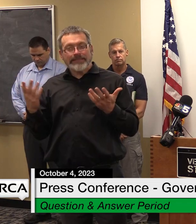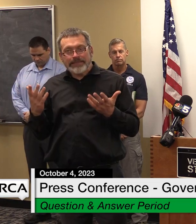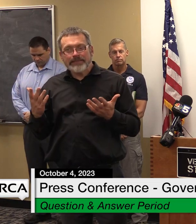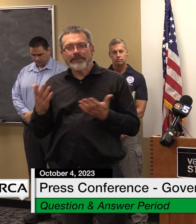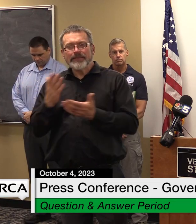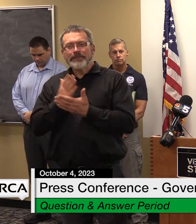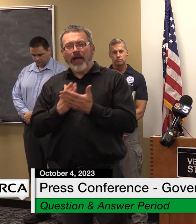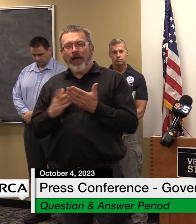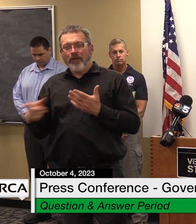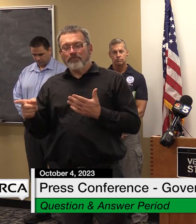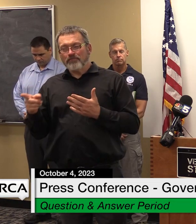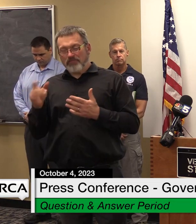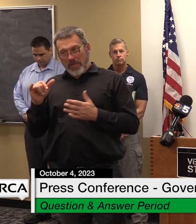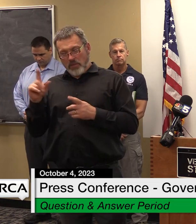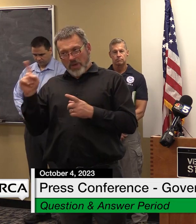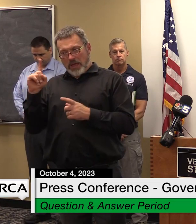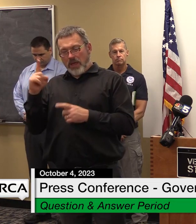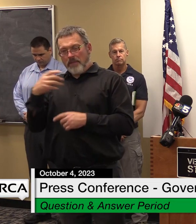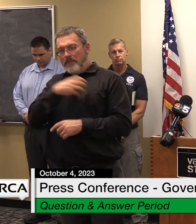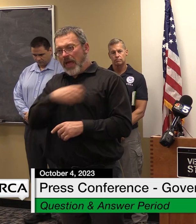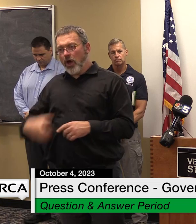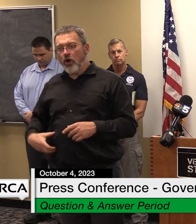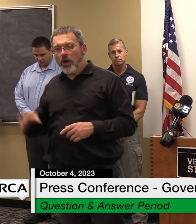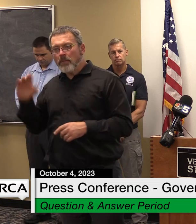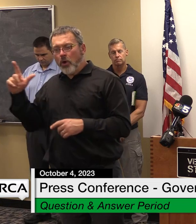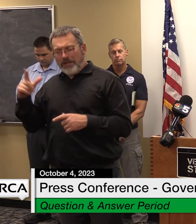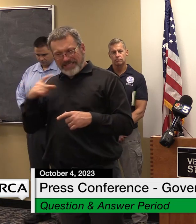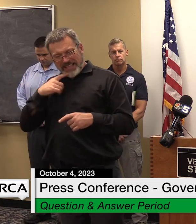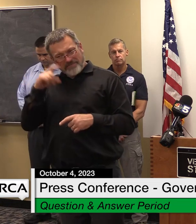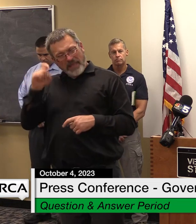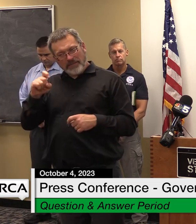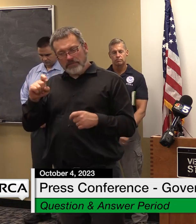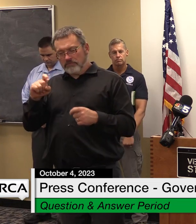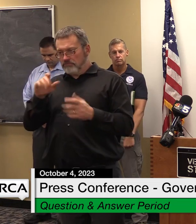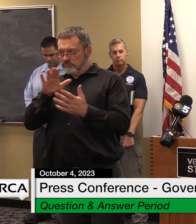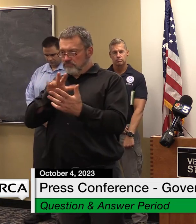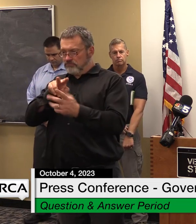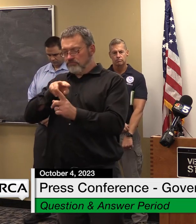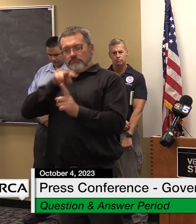Meyer Weinberger who are saying we need to change our approach, we need to try new things.